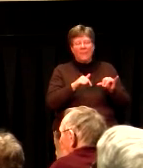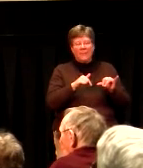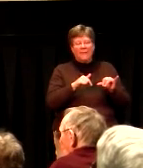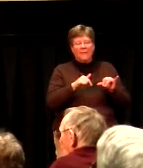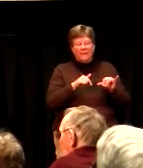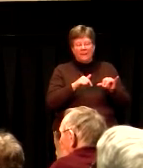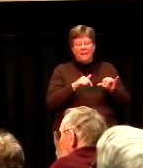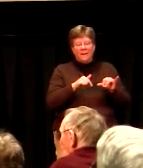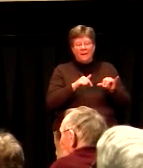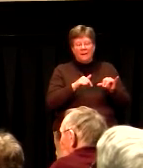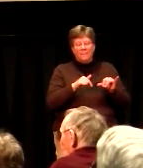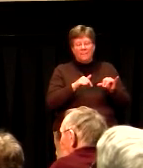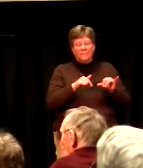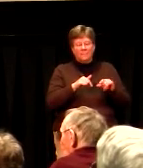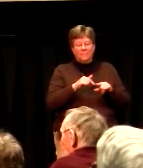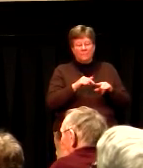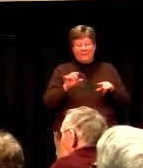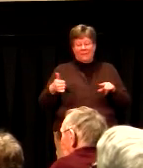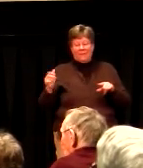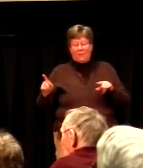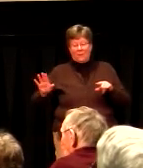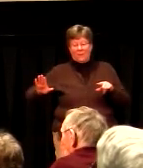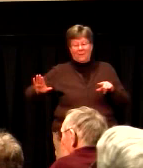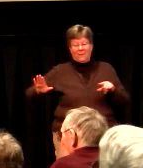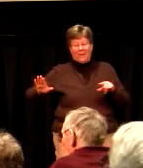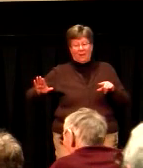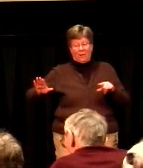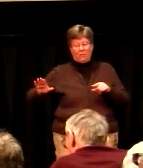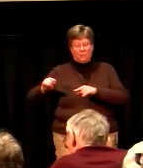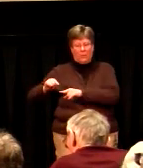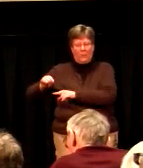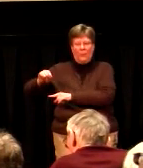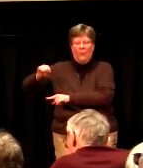the other people's network, the other people's measurements into the big database.